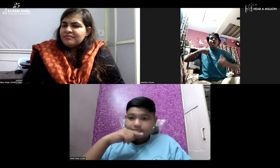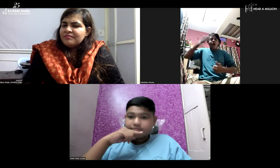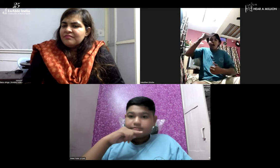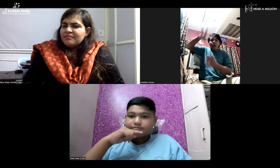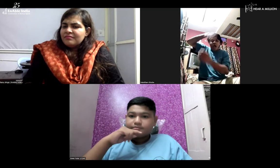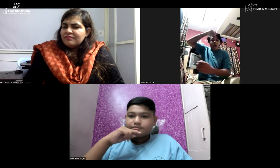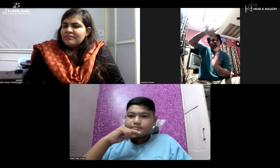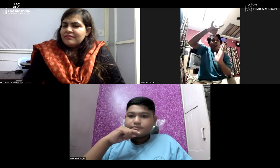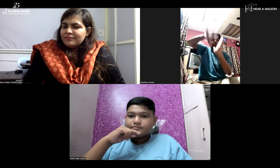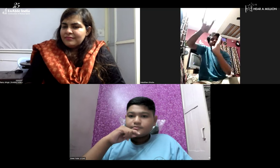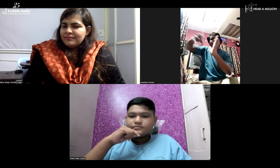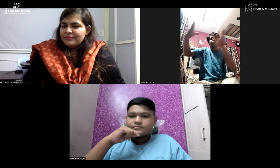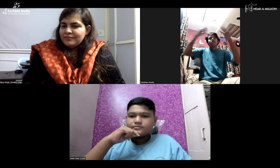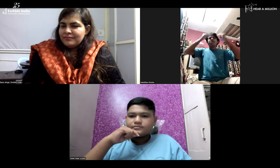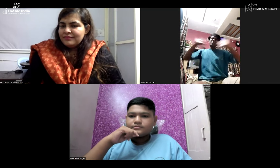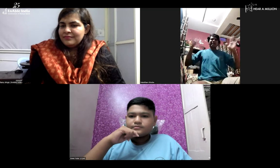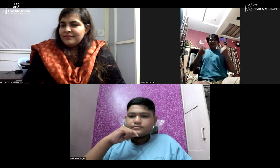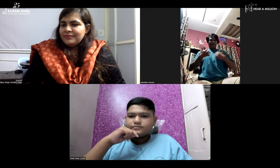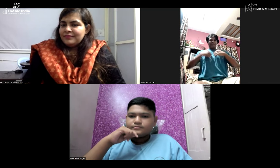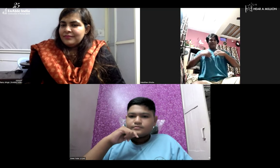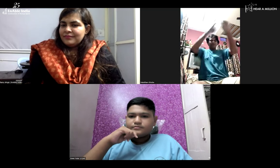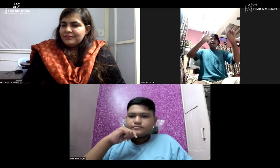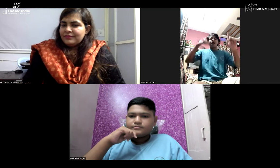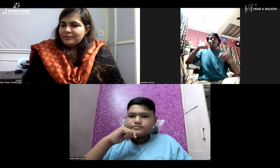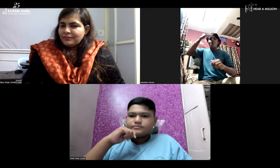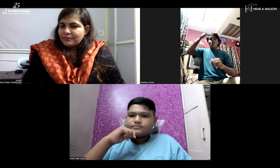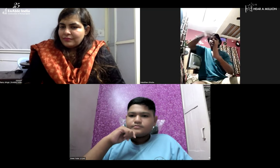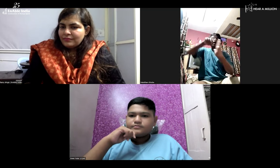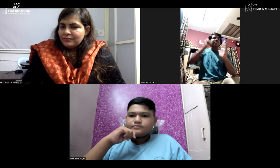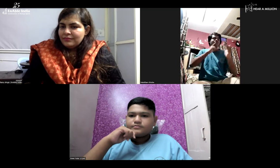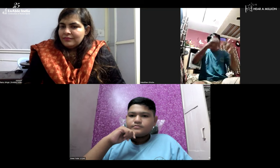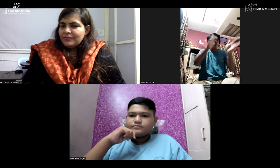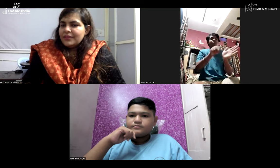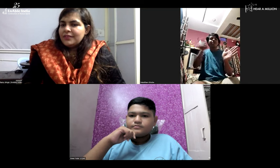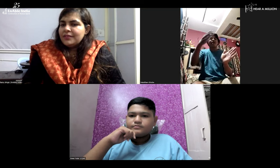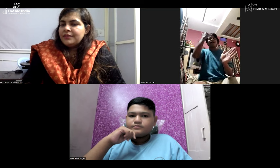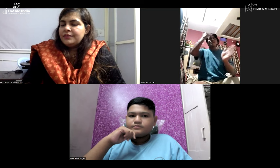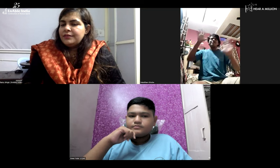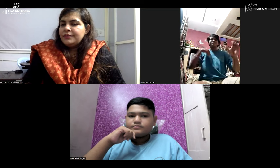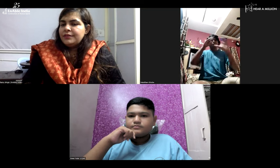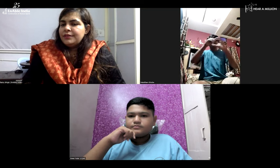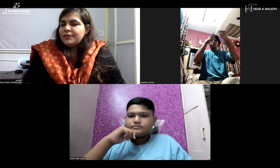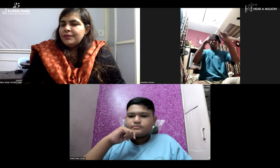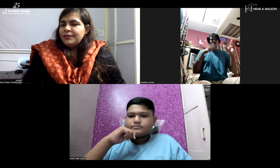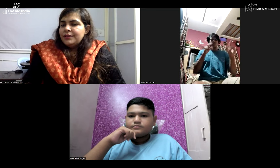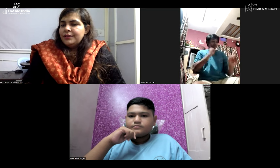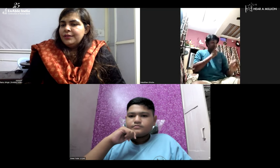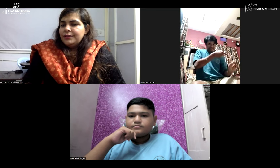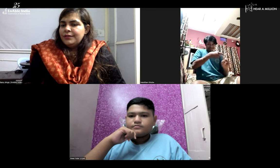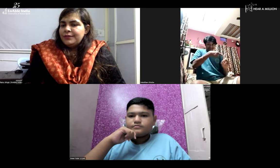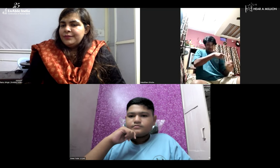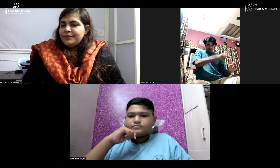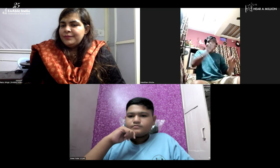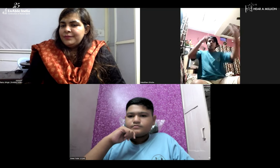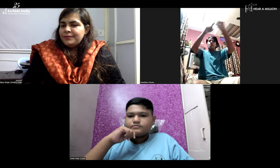activate your brain. You do different activities, and you will be successful. So, it's better to Yes, understand yes. that all of us need to